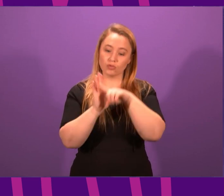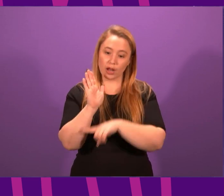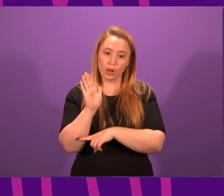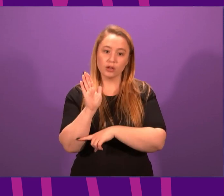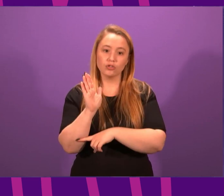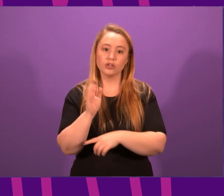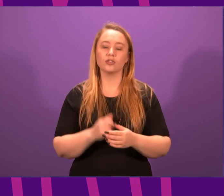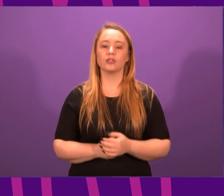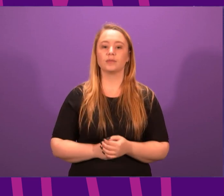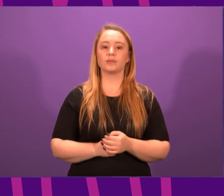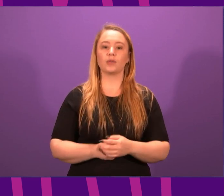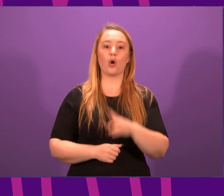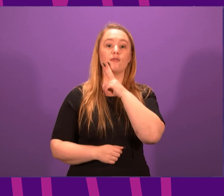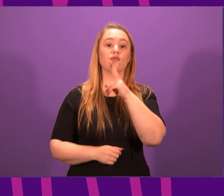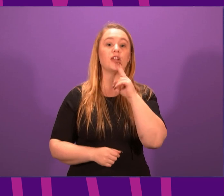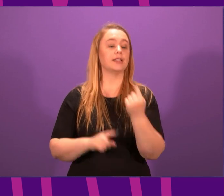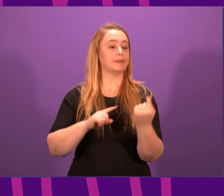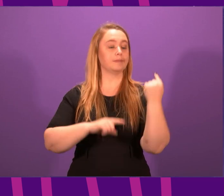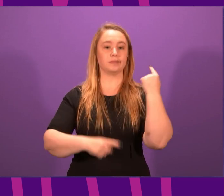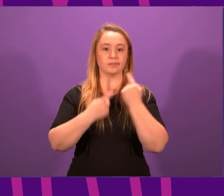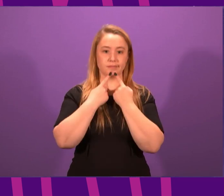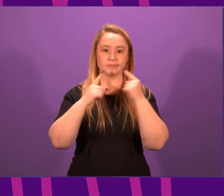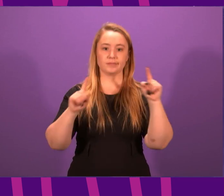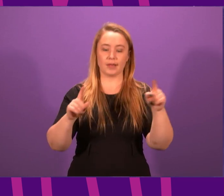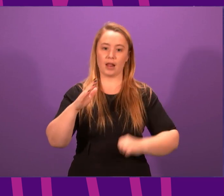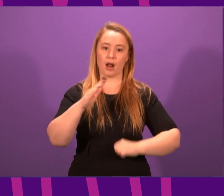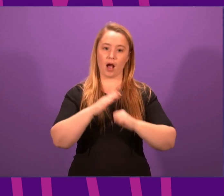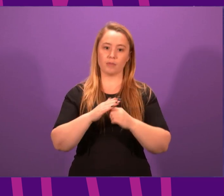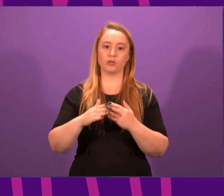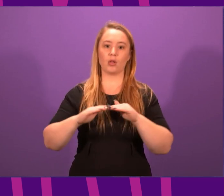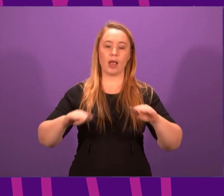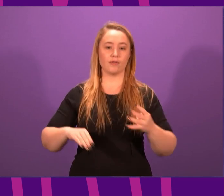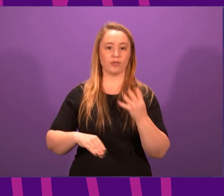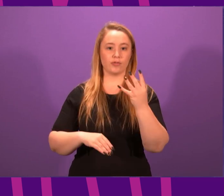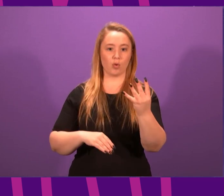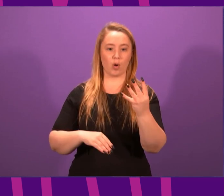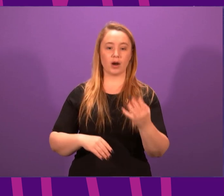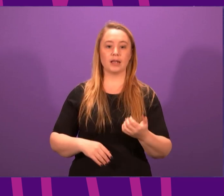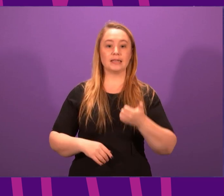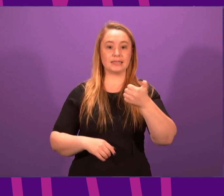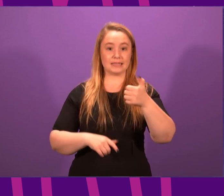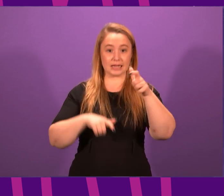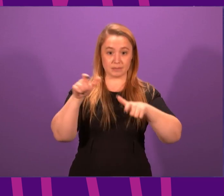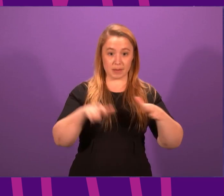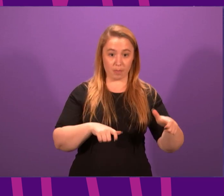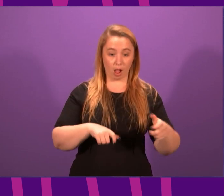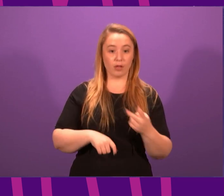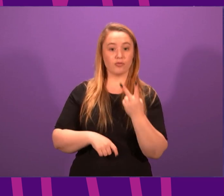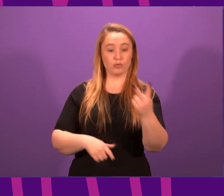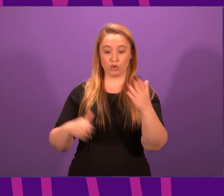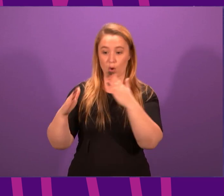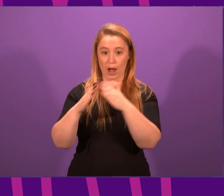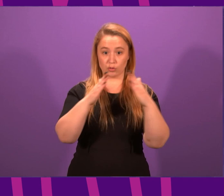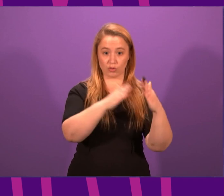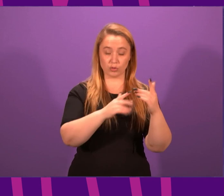First Minister announced in Friday's briefing that right up to level 4 restrictions, 6 people from up to 2 households will be allowed to meet outside. This compromise was first